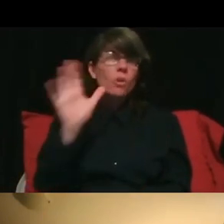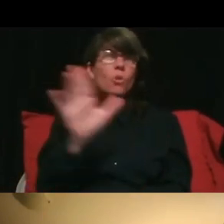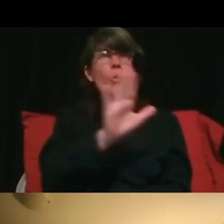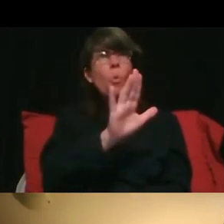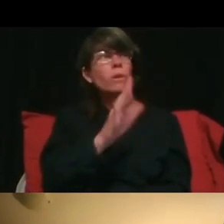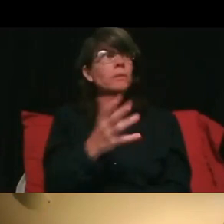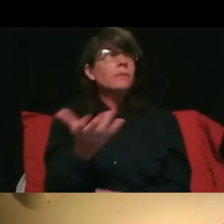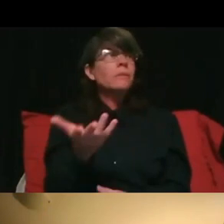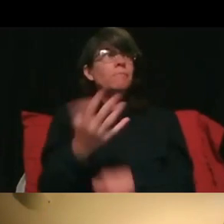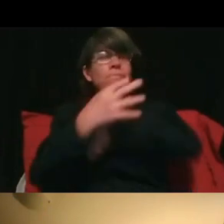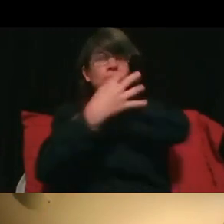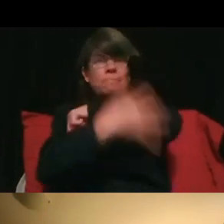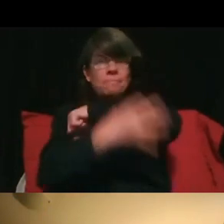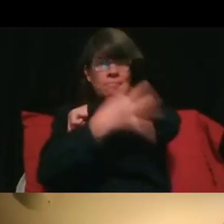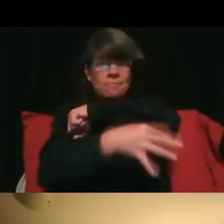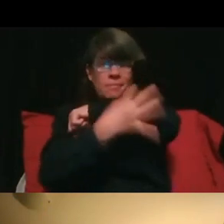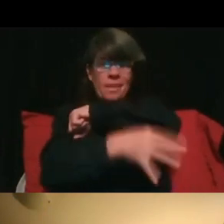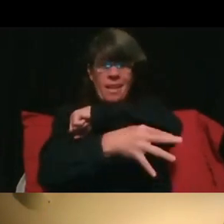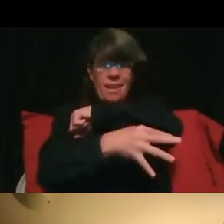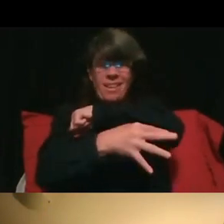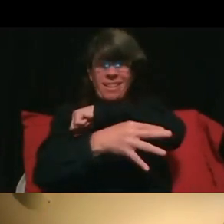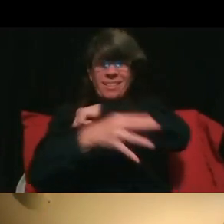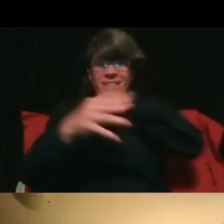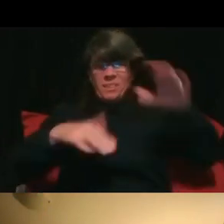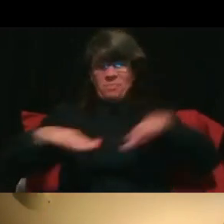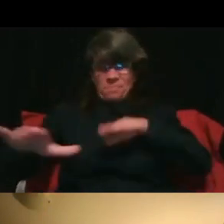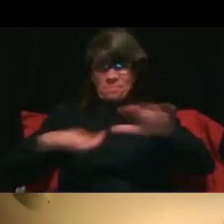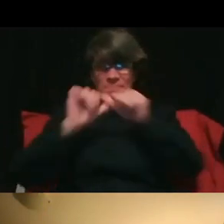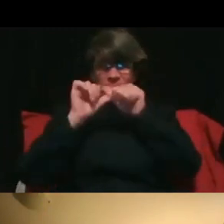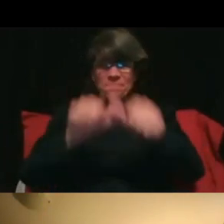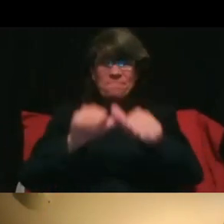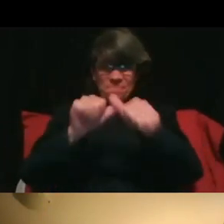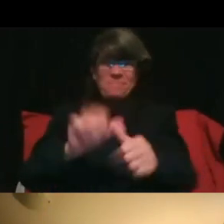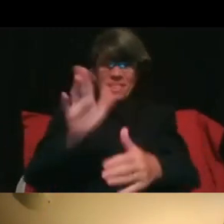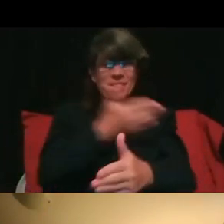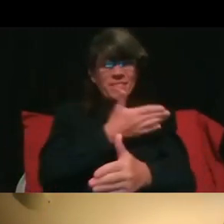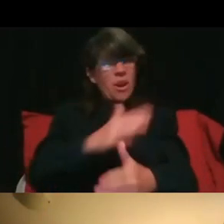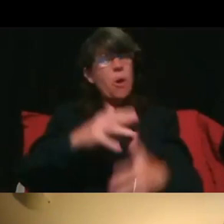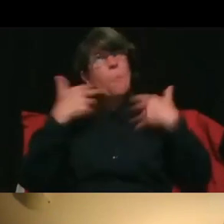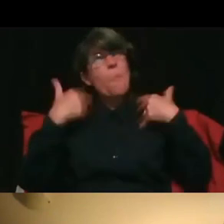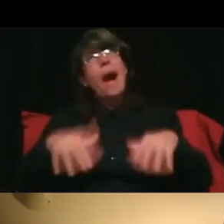the Navajo, the Sheena Sha song. Wow.